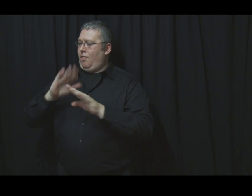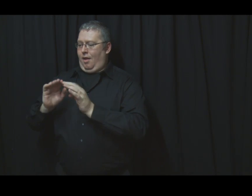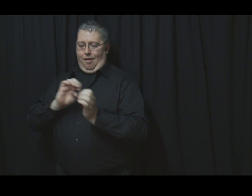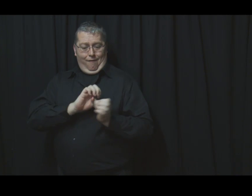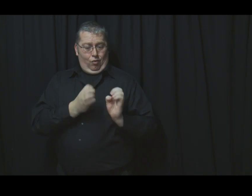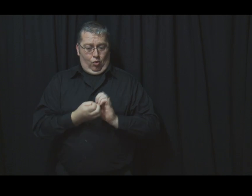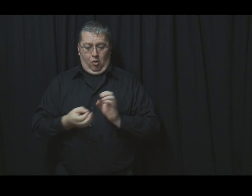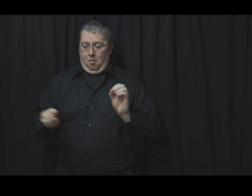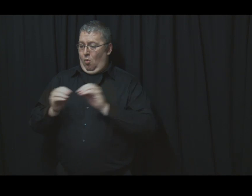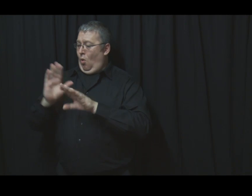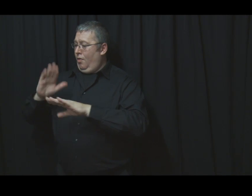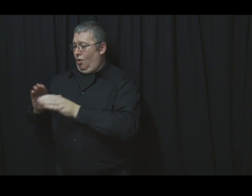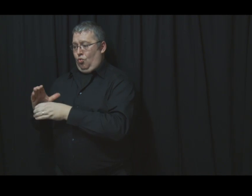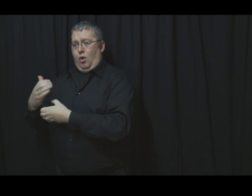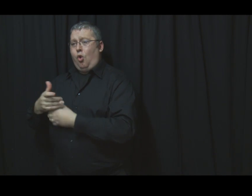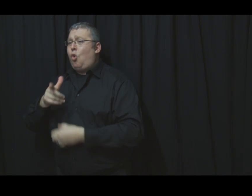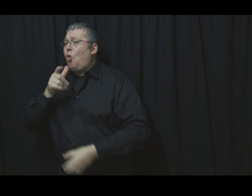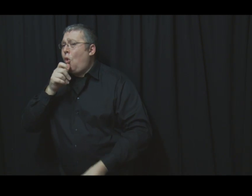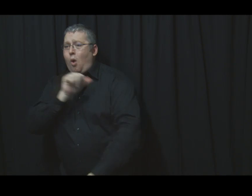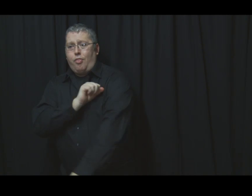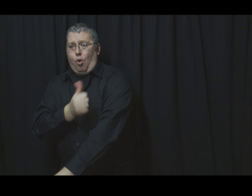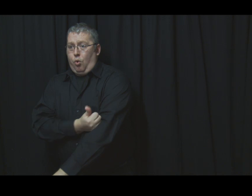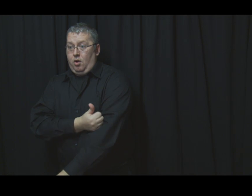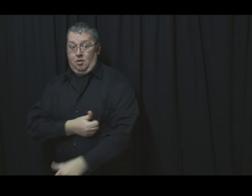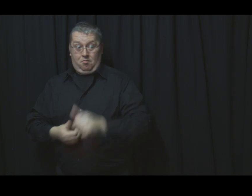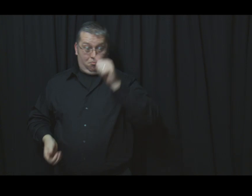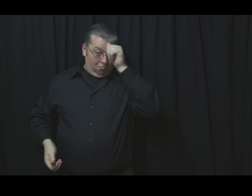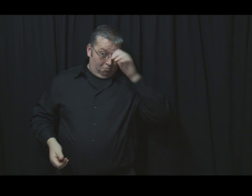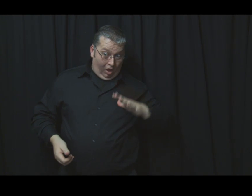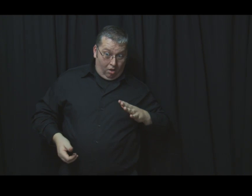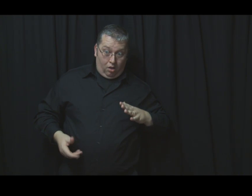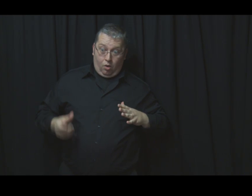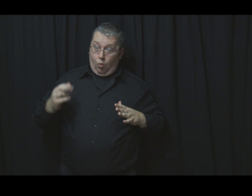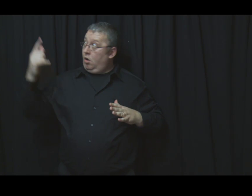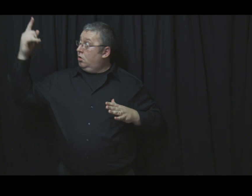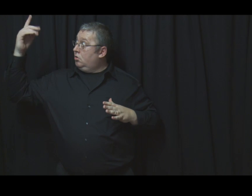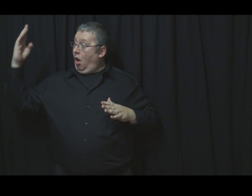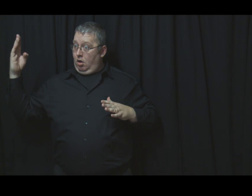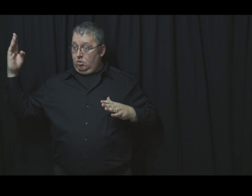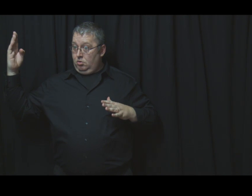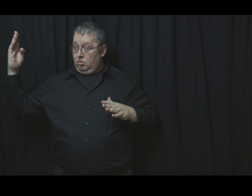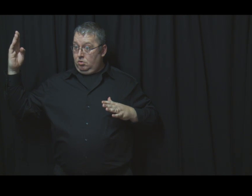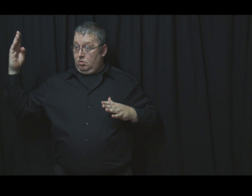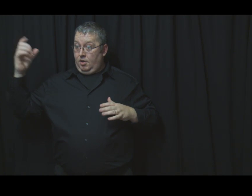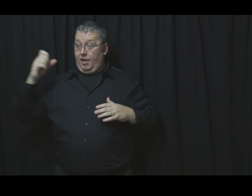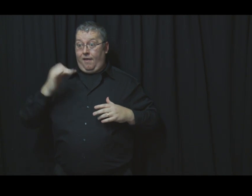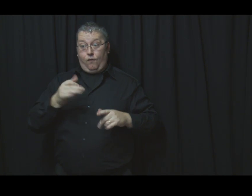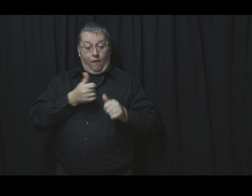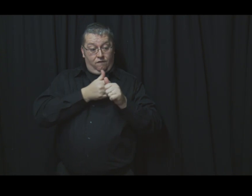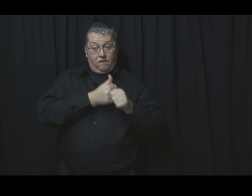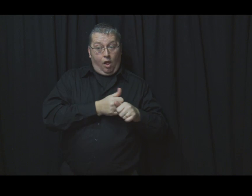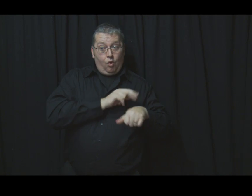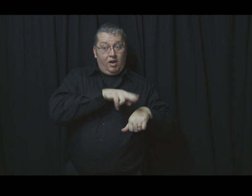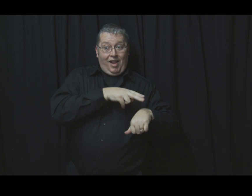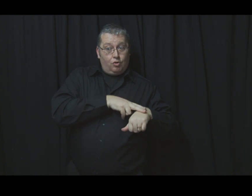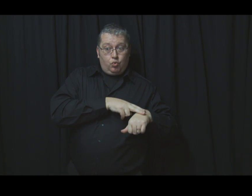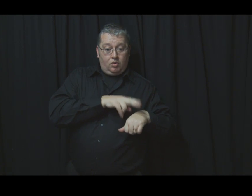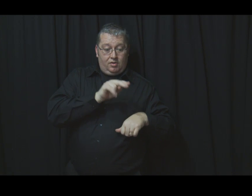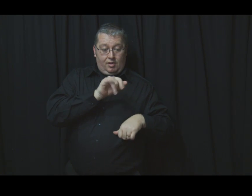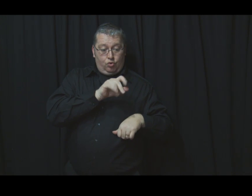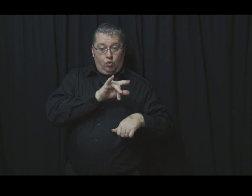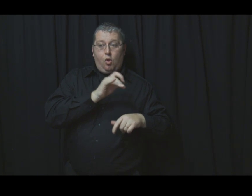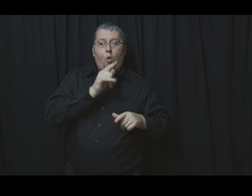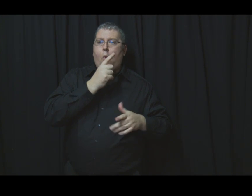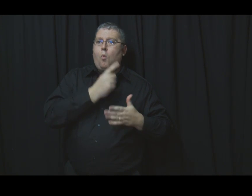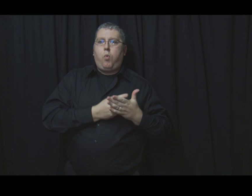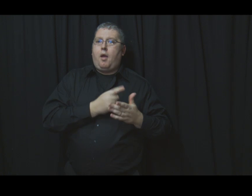is the authority in this world, man or God. If you start with naturalism, then what about morals? Who decides right and